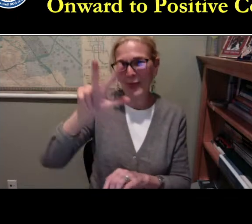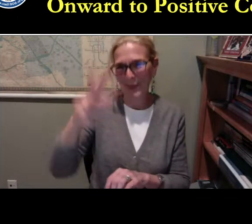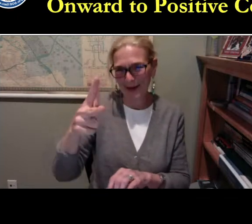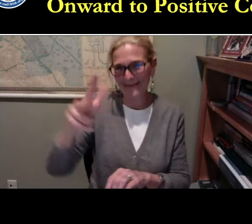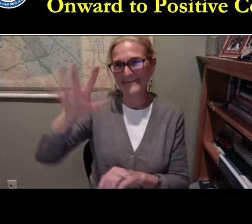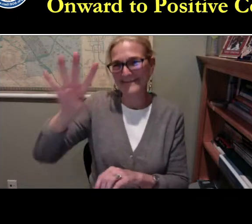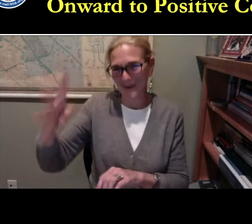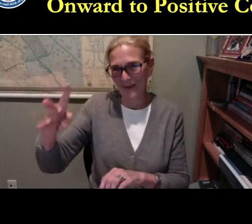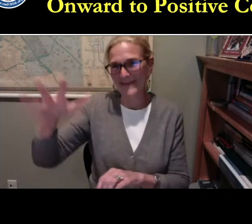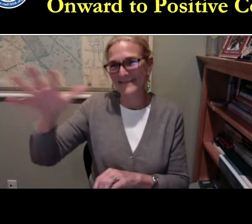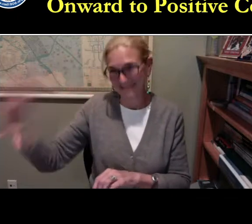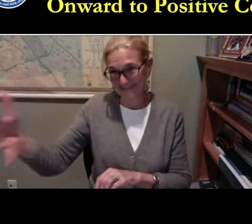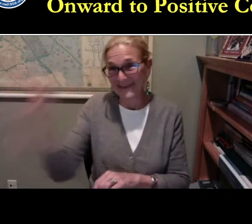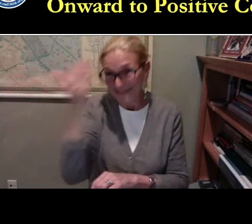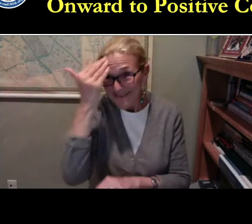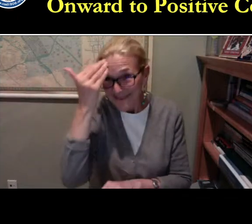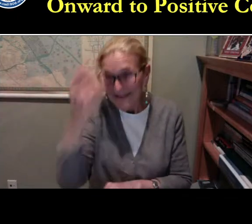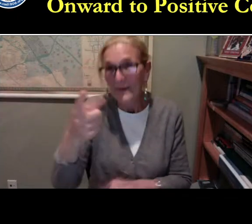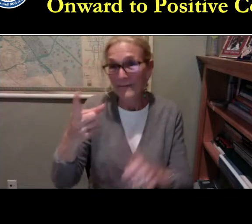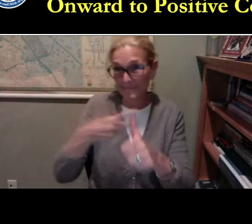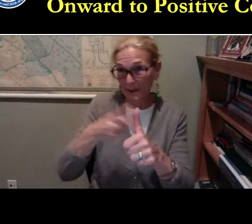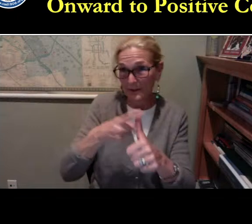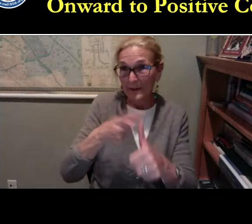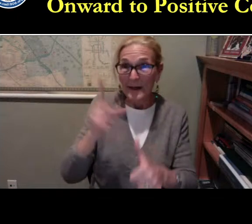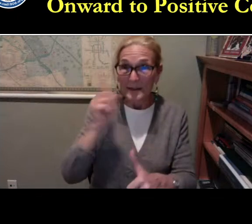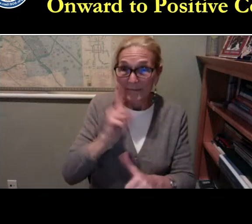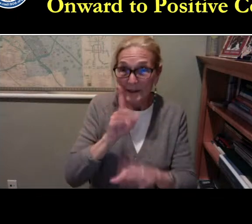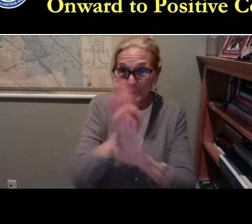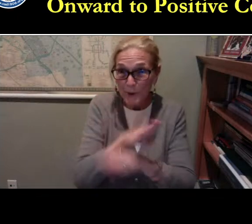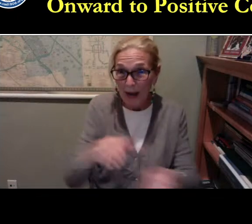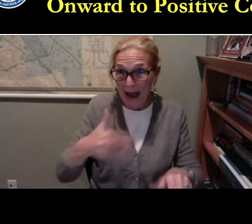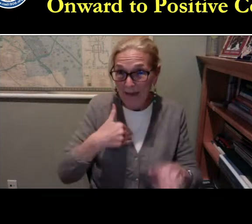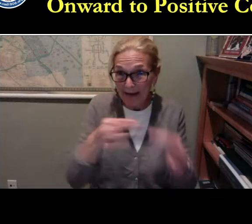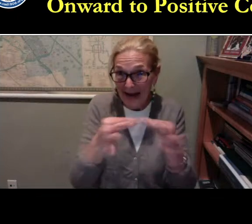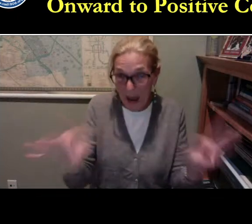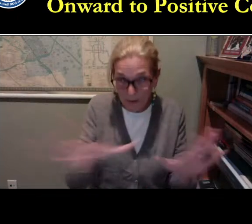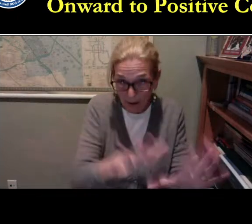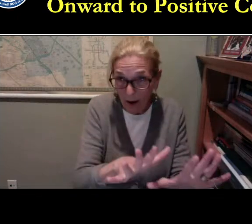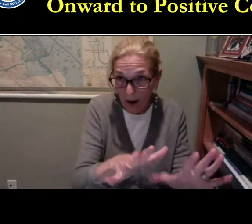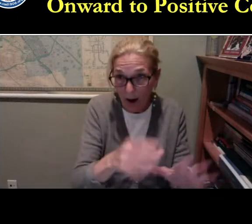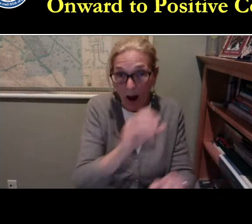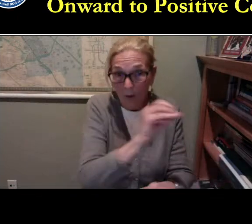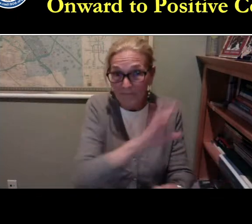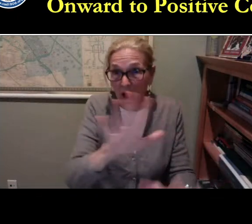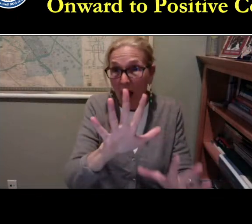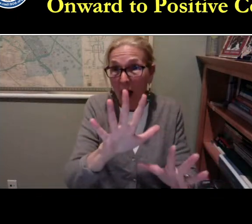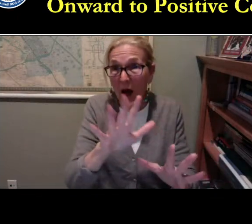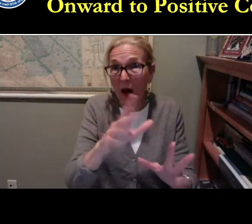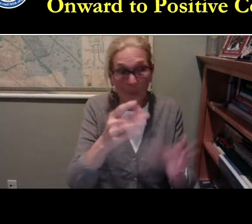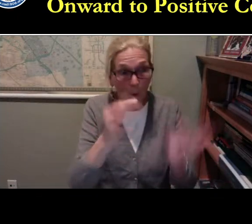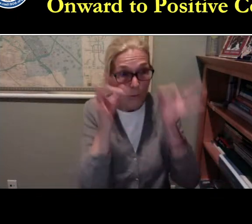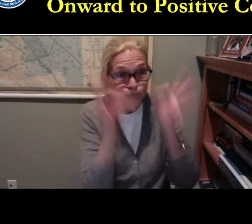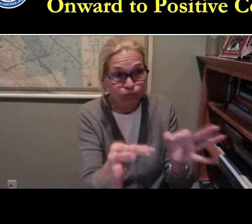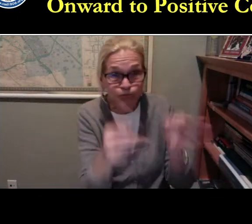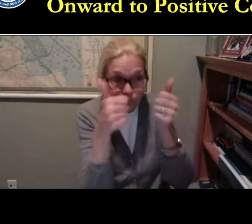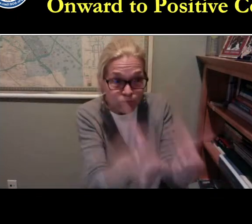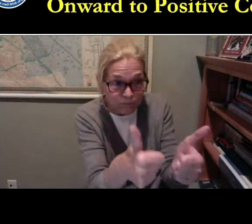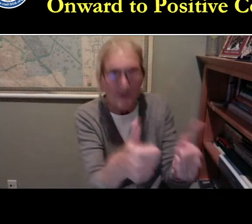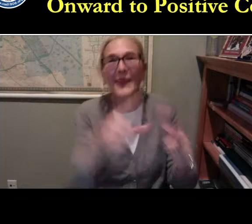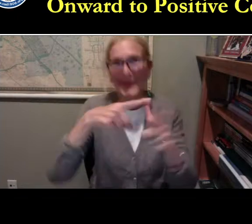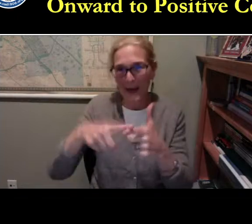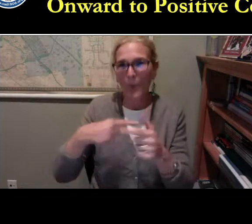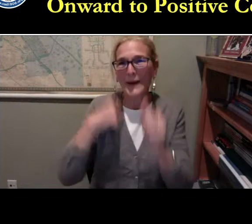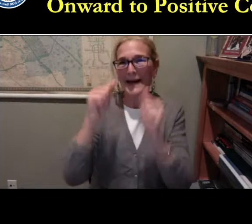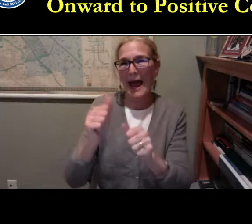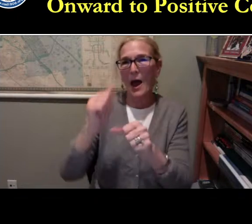I think we need to do first things first, second things second, then third, then fourth. You know what I mean? To me, first things first is that we have to make